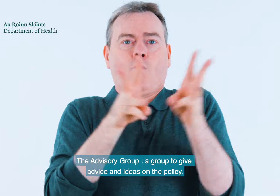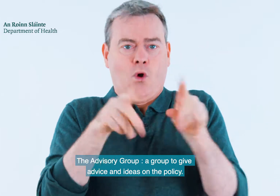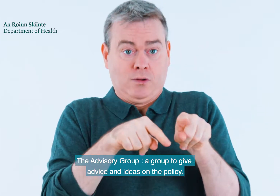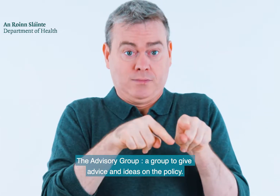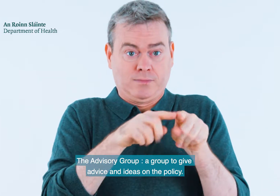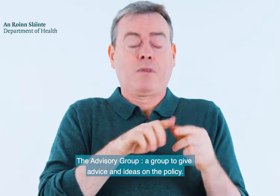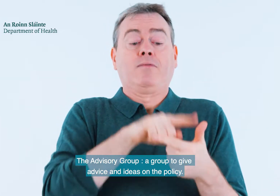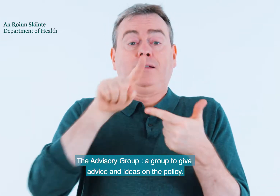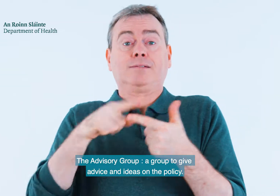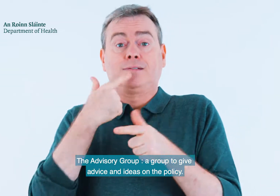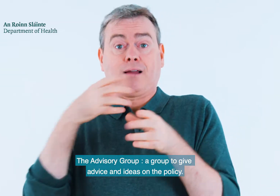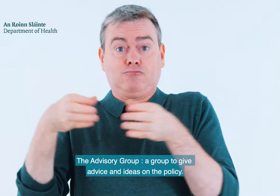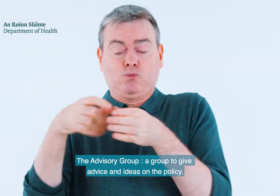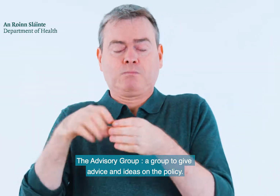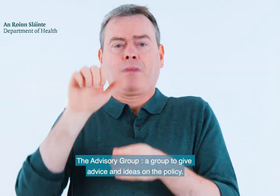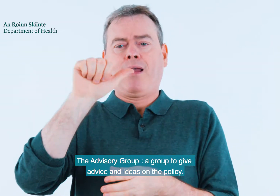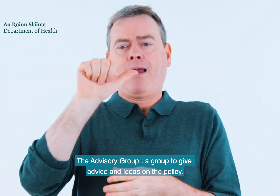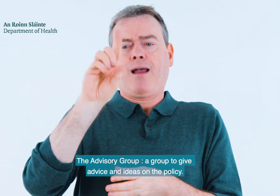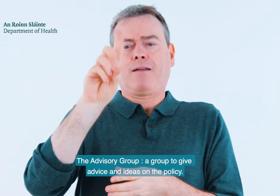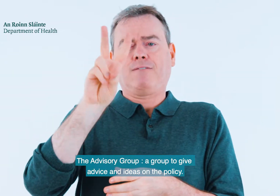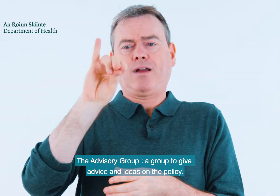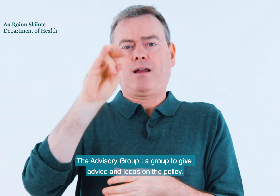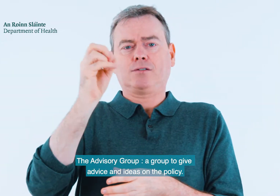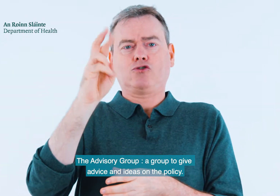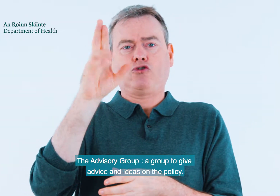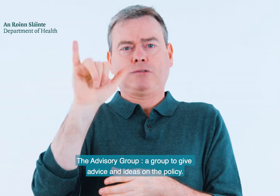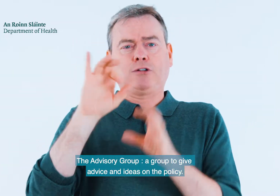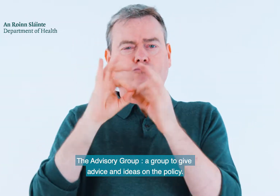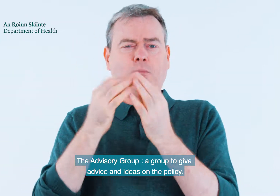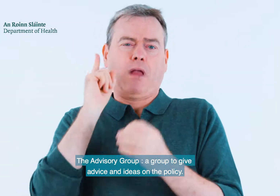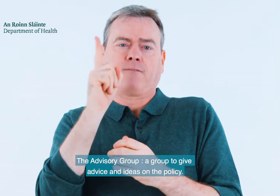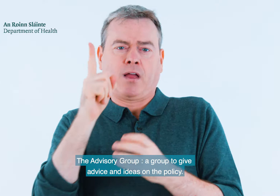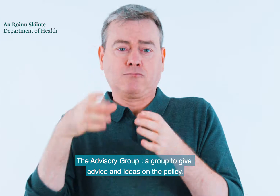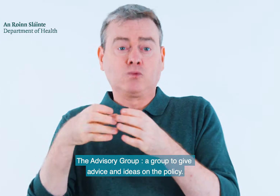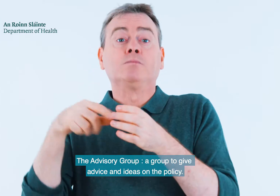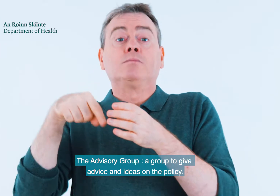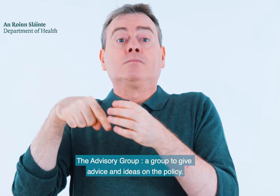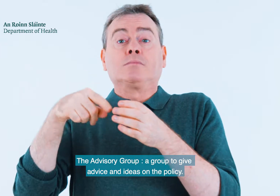the advisory group, a group to give advice and ideas on the policy.